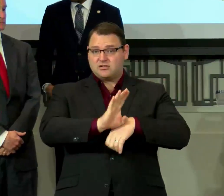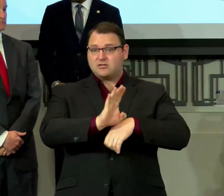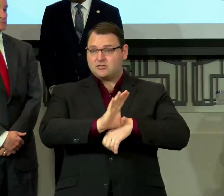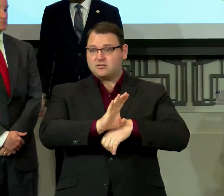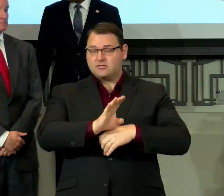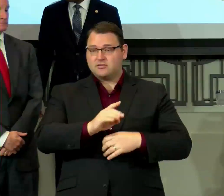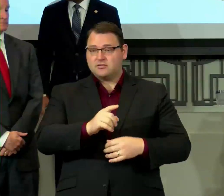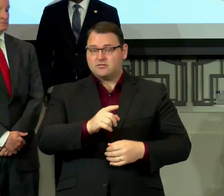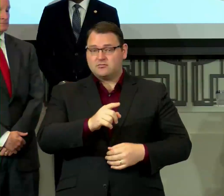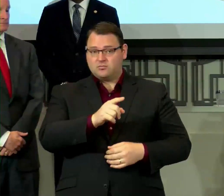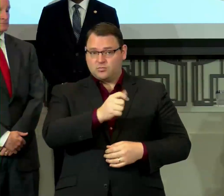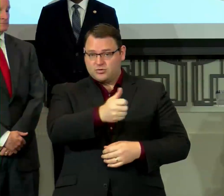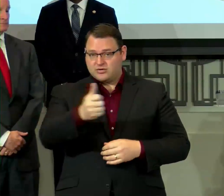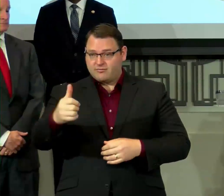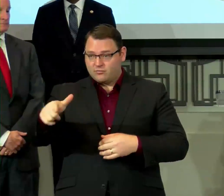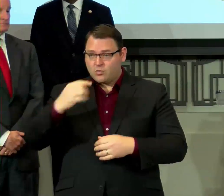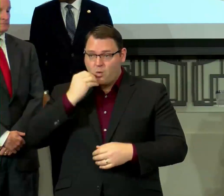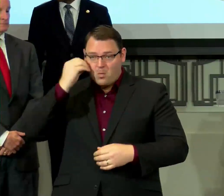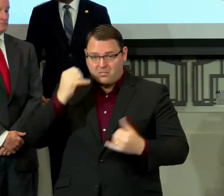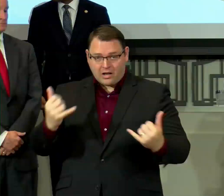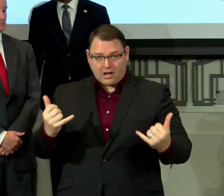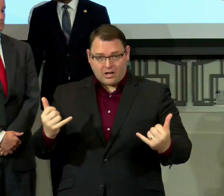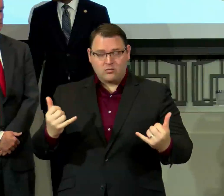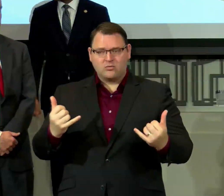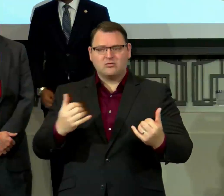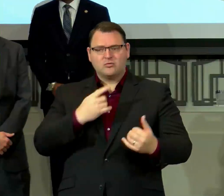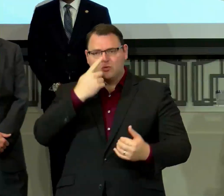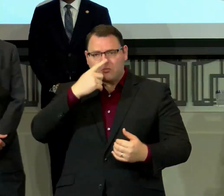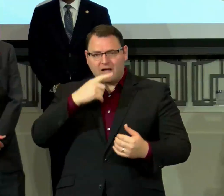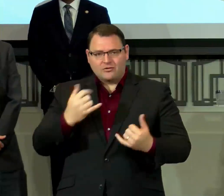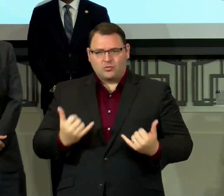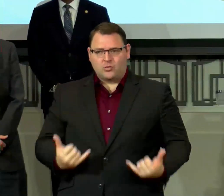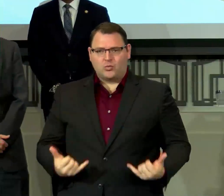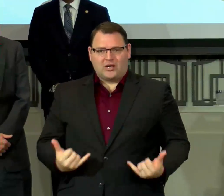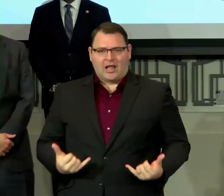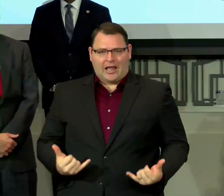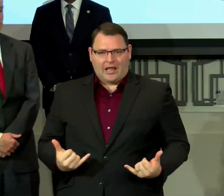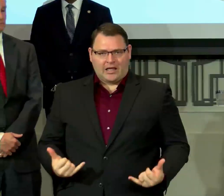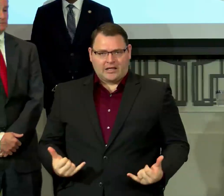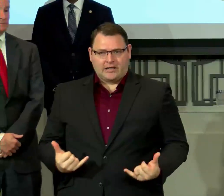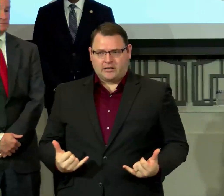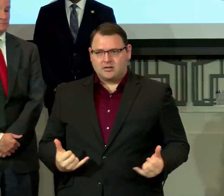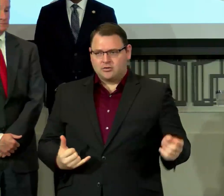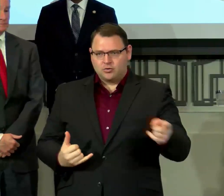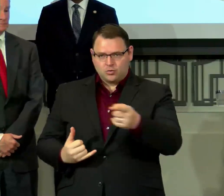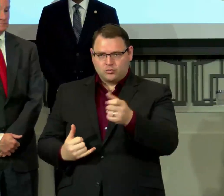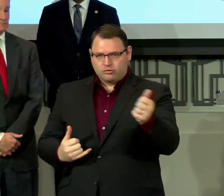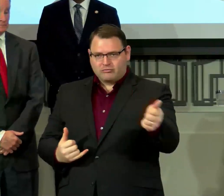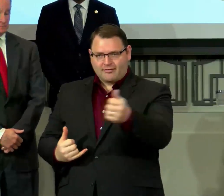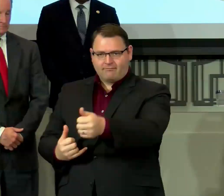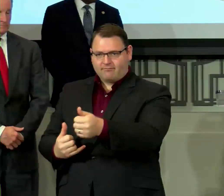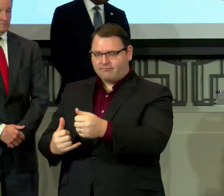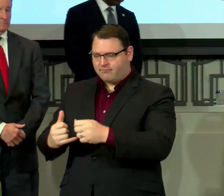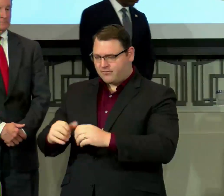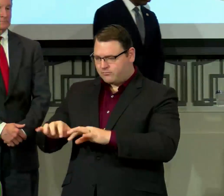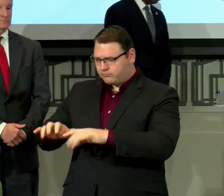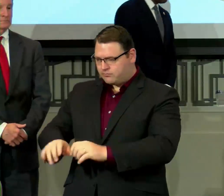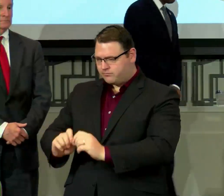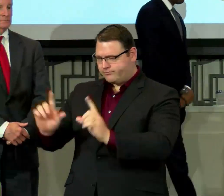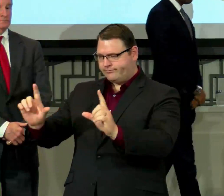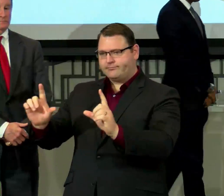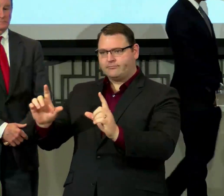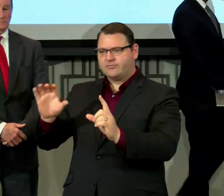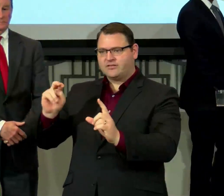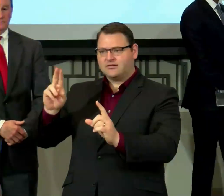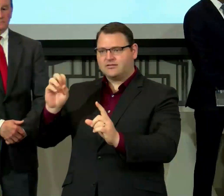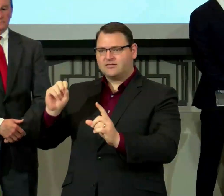and respond to the census. We need to get up the numbers in Houston, Harris County, and again, everyone is eligible to